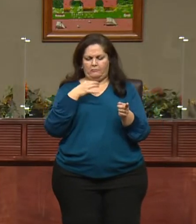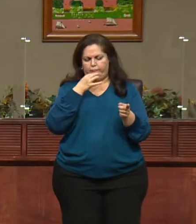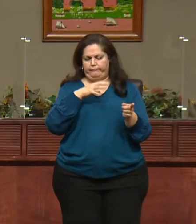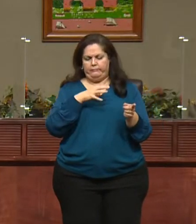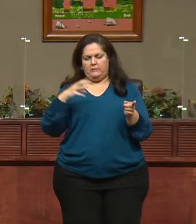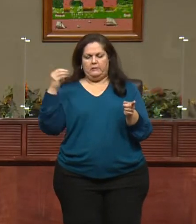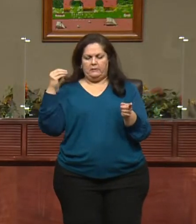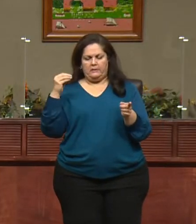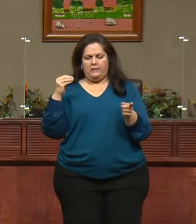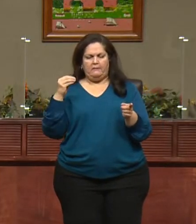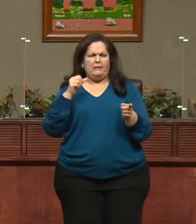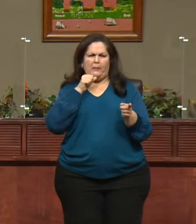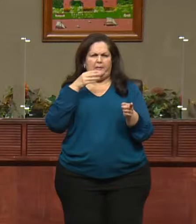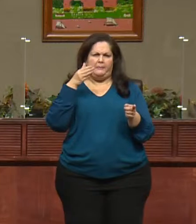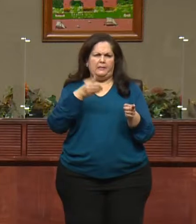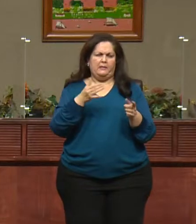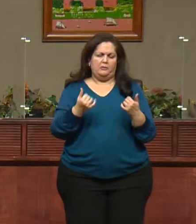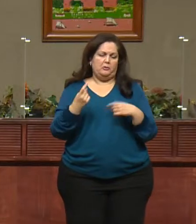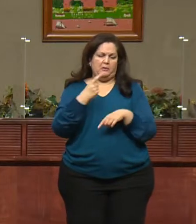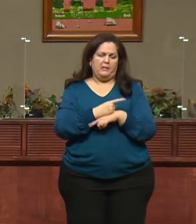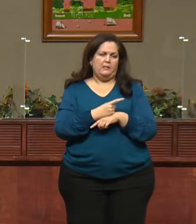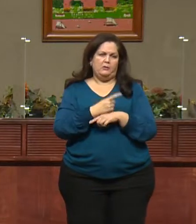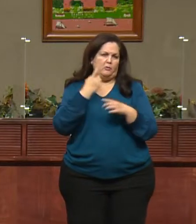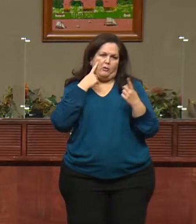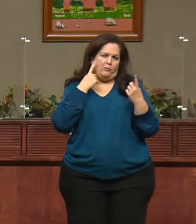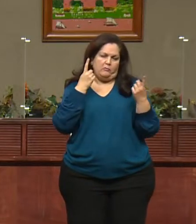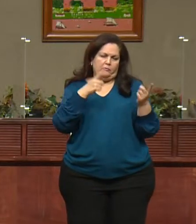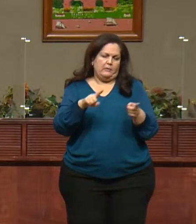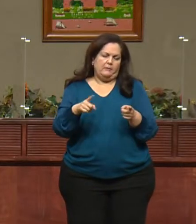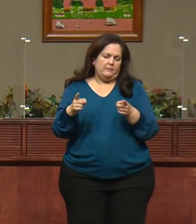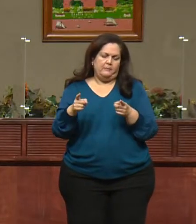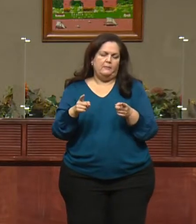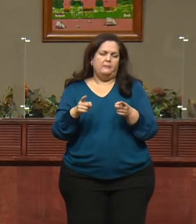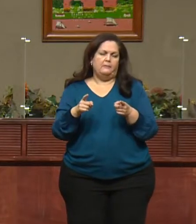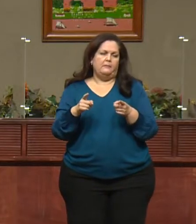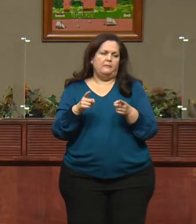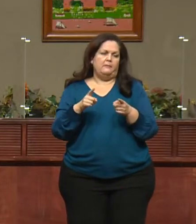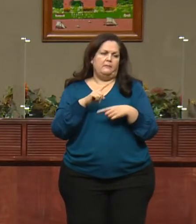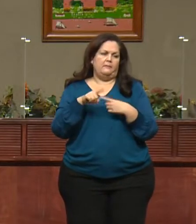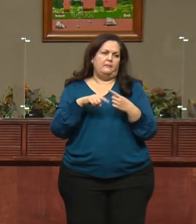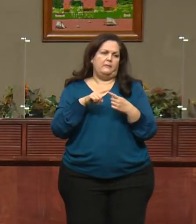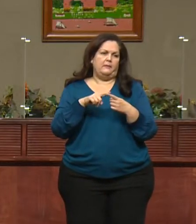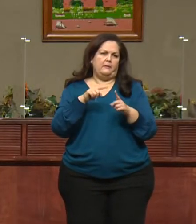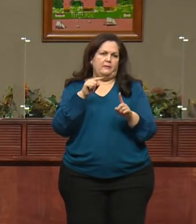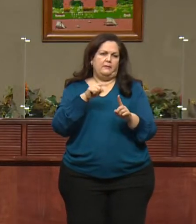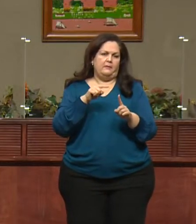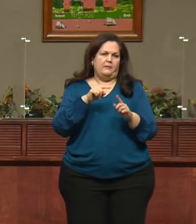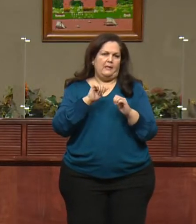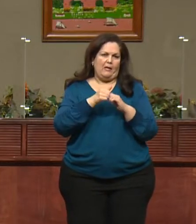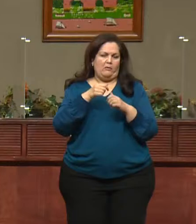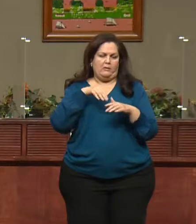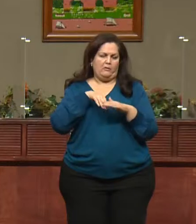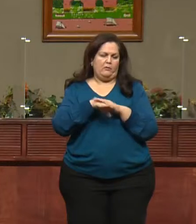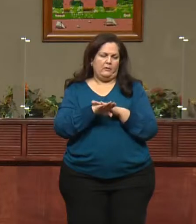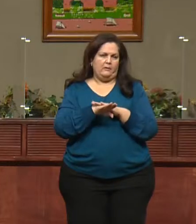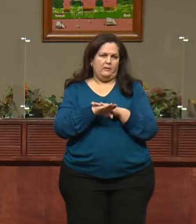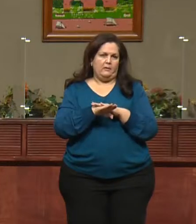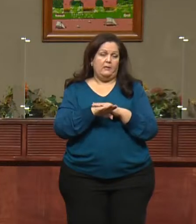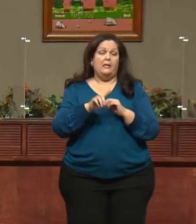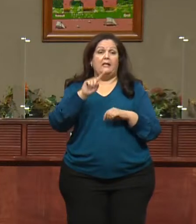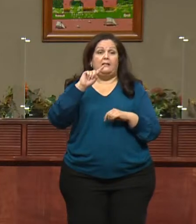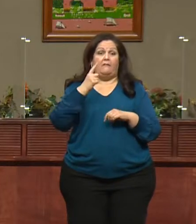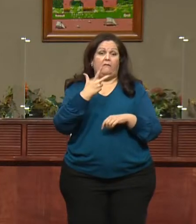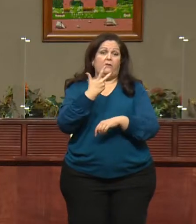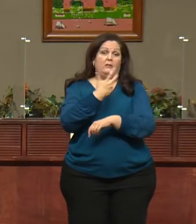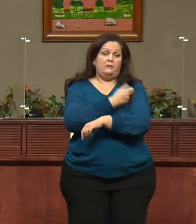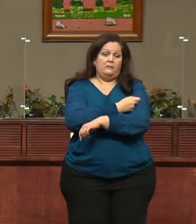and I haven't been at the site today, so I don't know all the details with regard to how they got in, where the first dosage